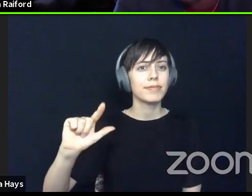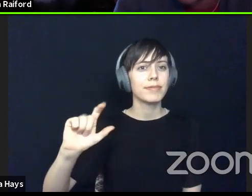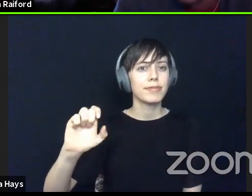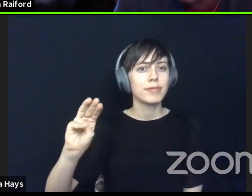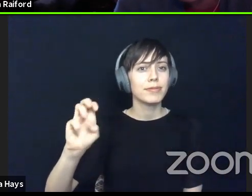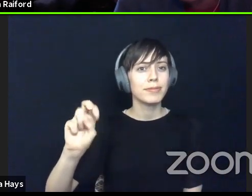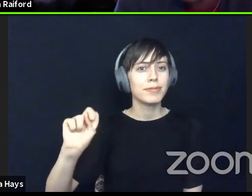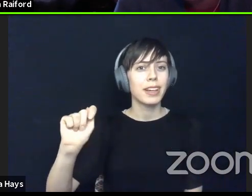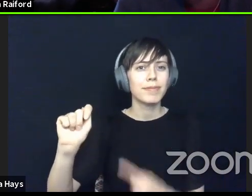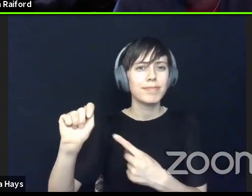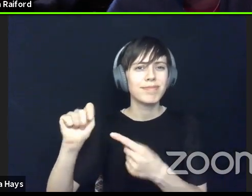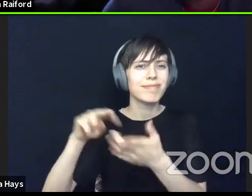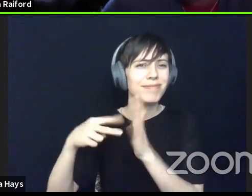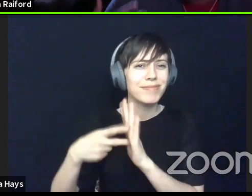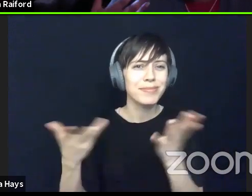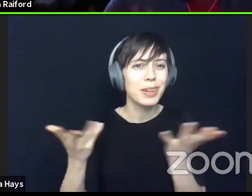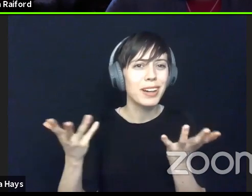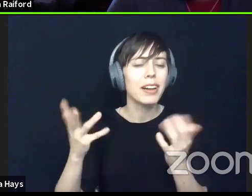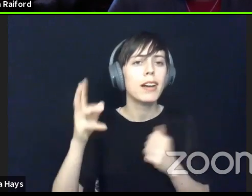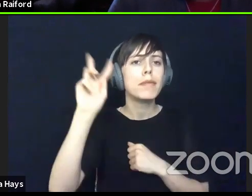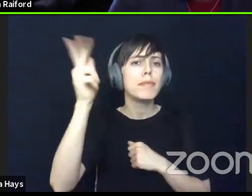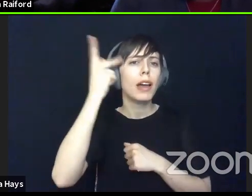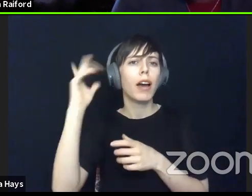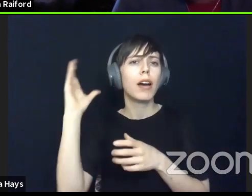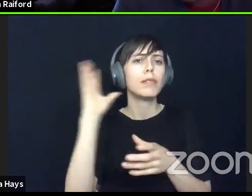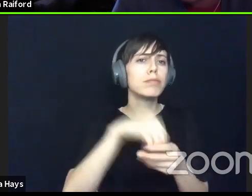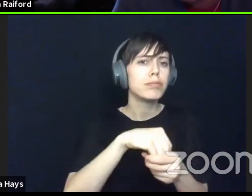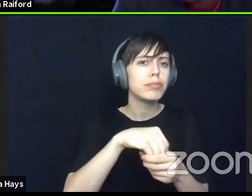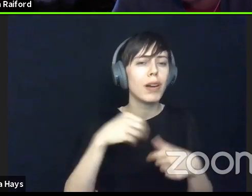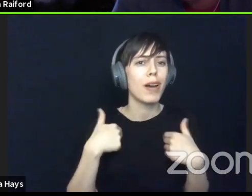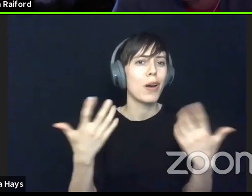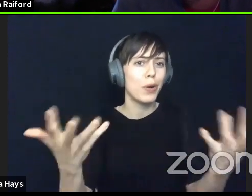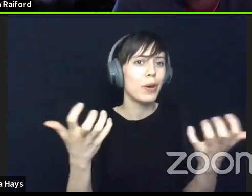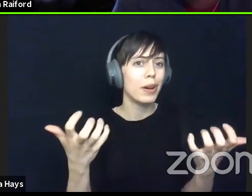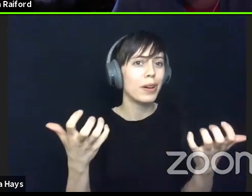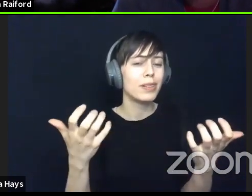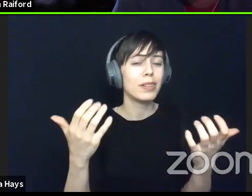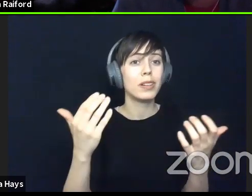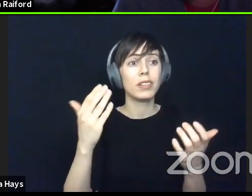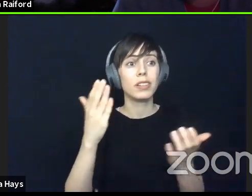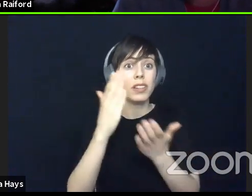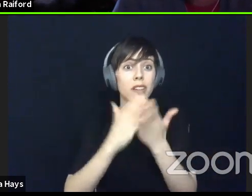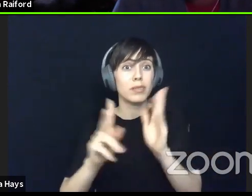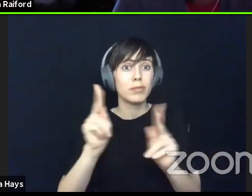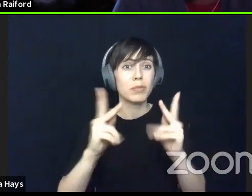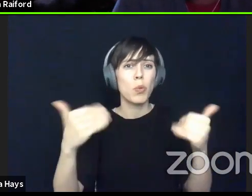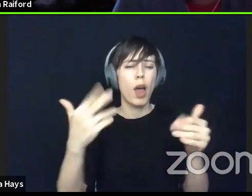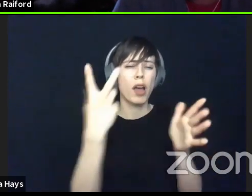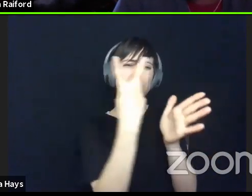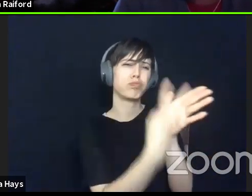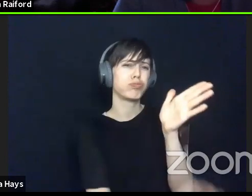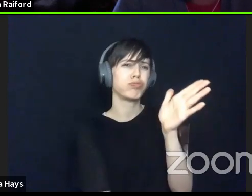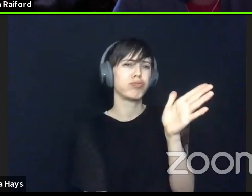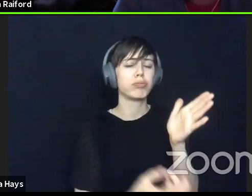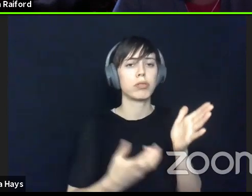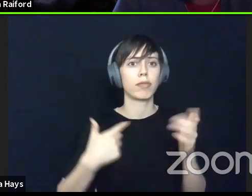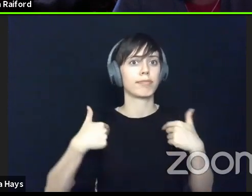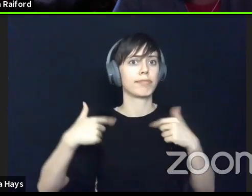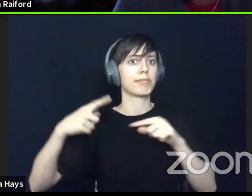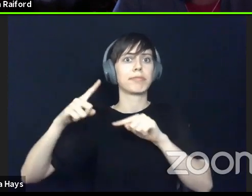participating in politics without it consuming their lives, because some people are intimidated by it. But I want to build